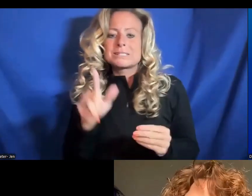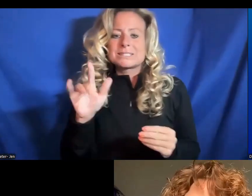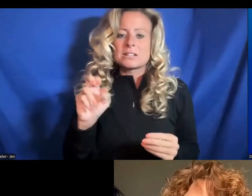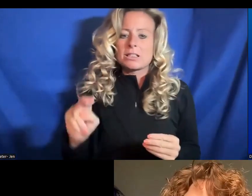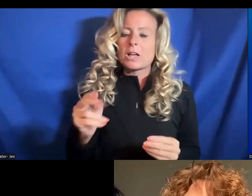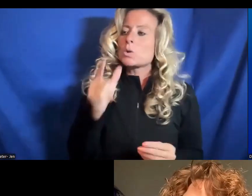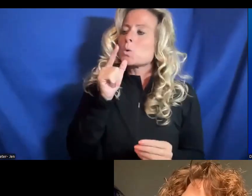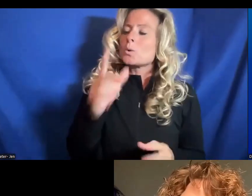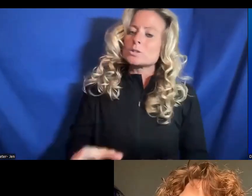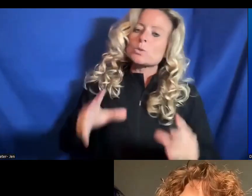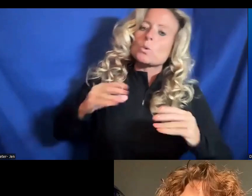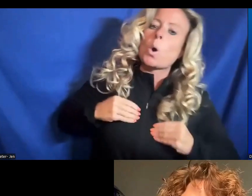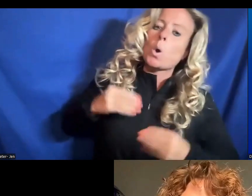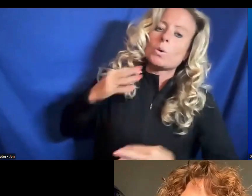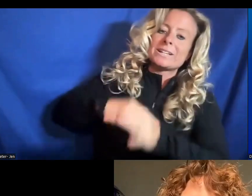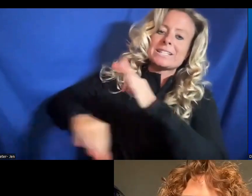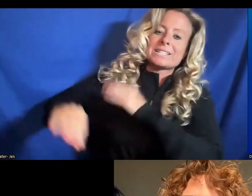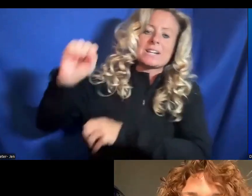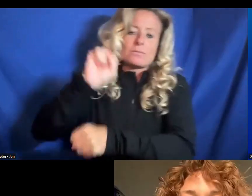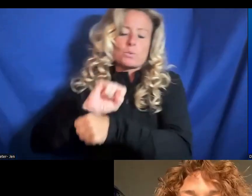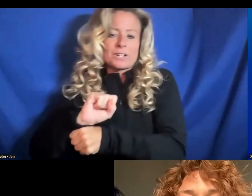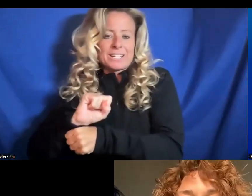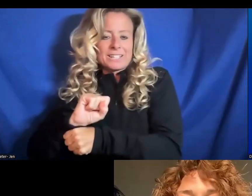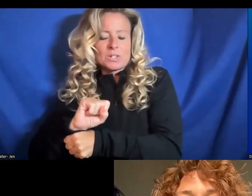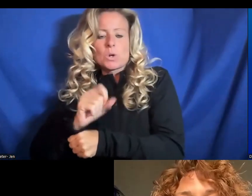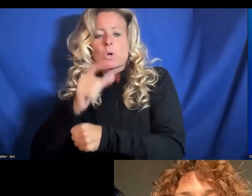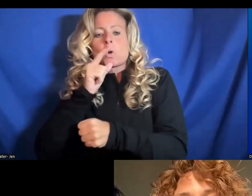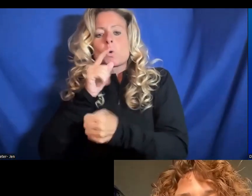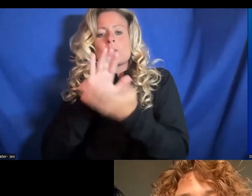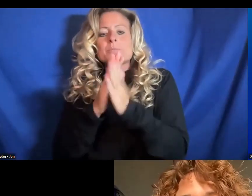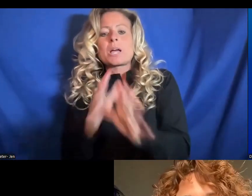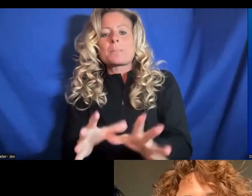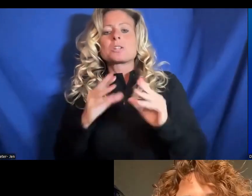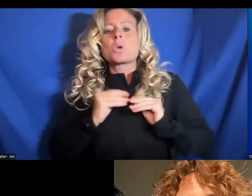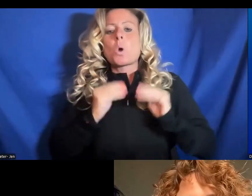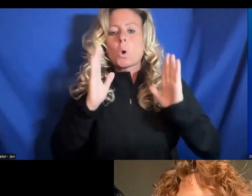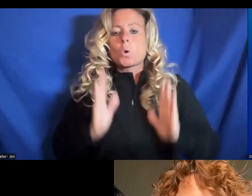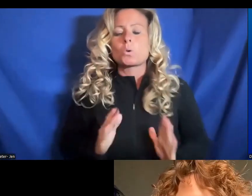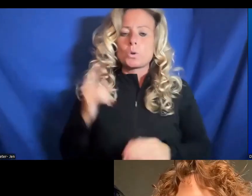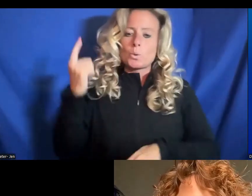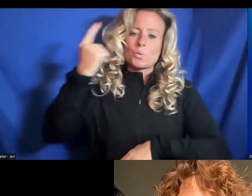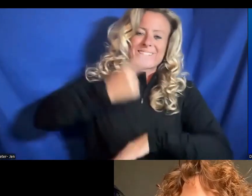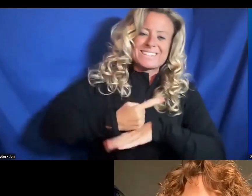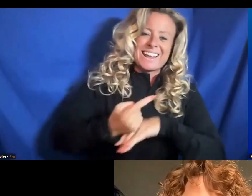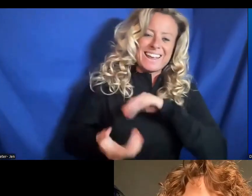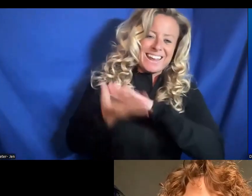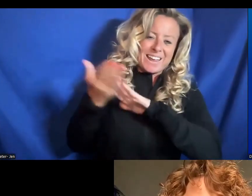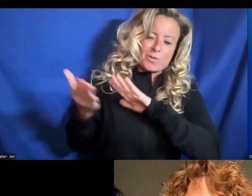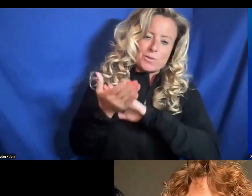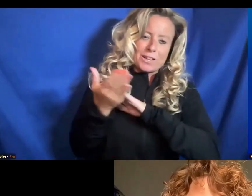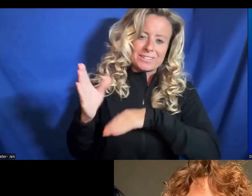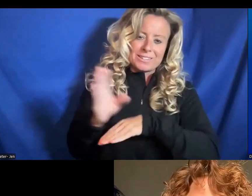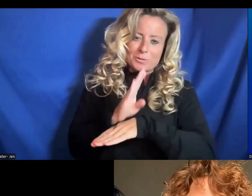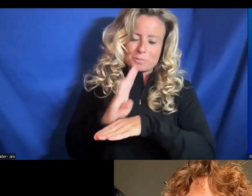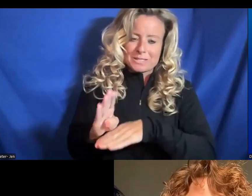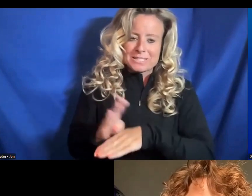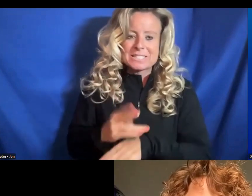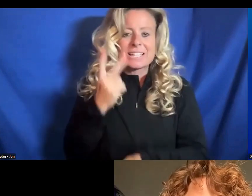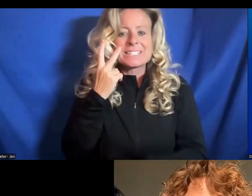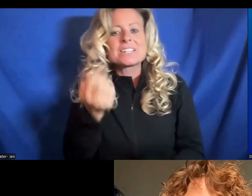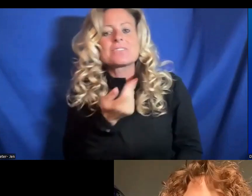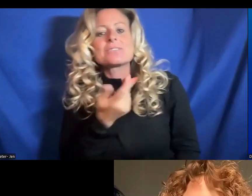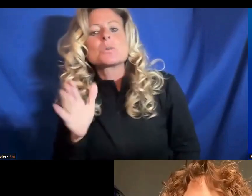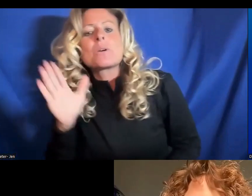one versus working at one? Anybody want to be an owner one day and run their own business? See a few hands.